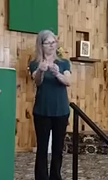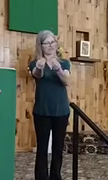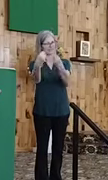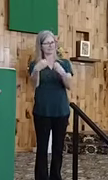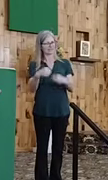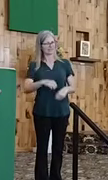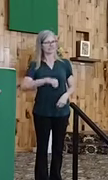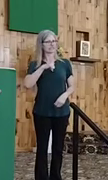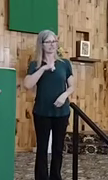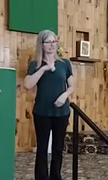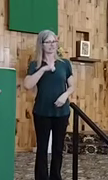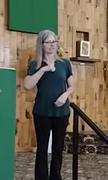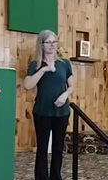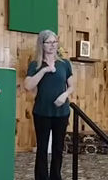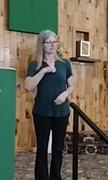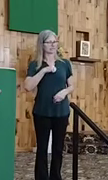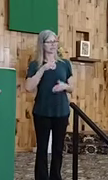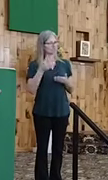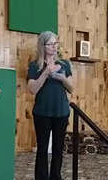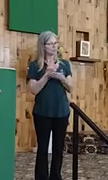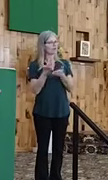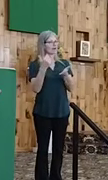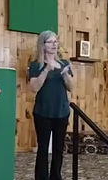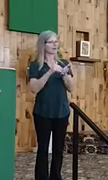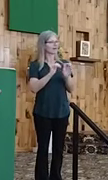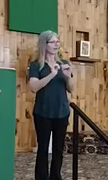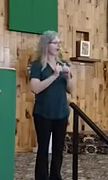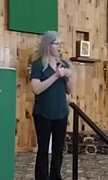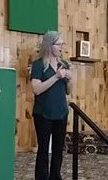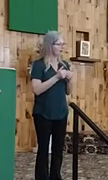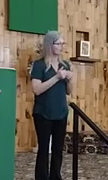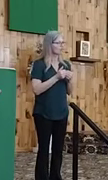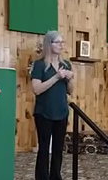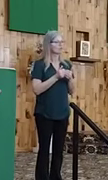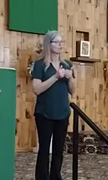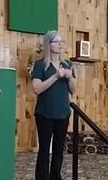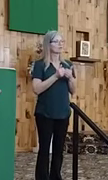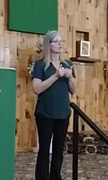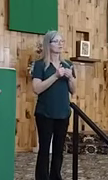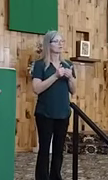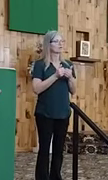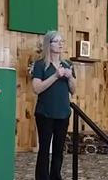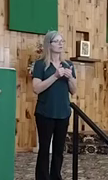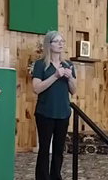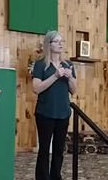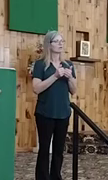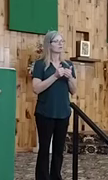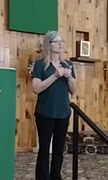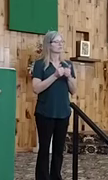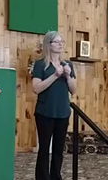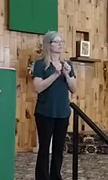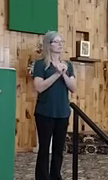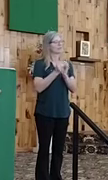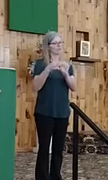not by the world. Our dignity is regained, restored by a relationship with Jesus